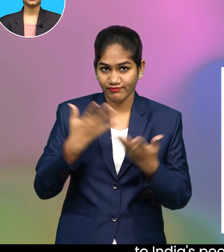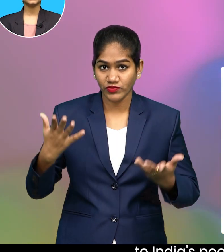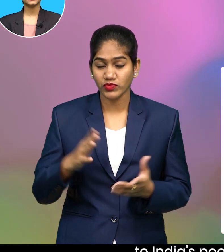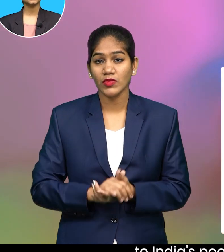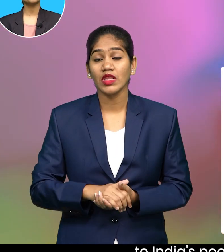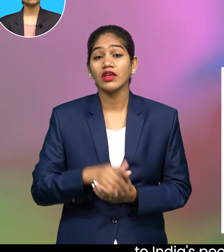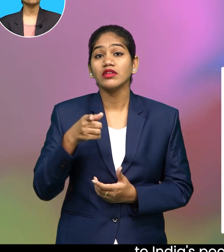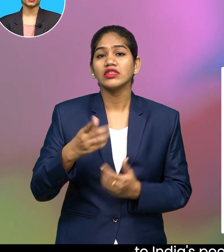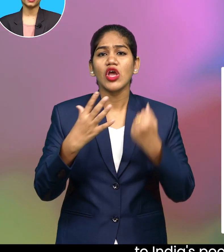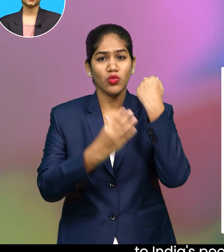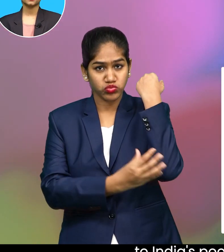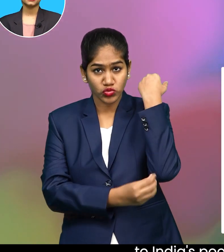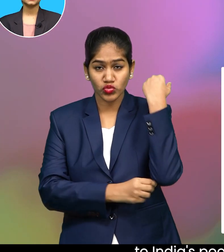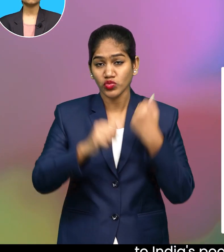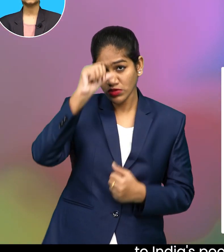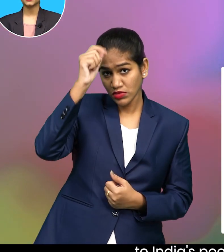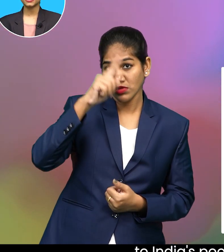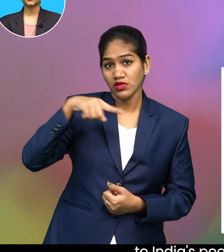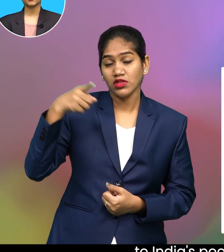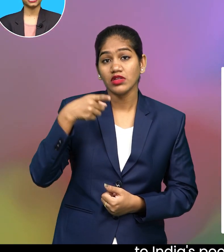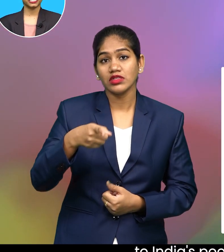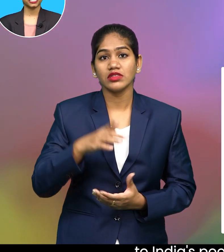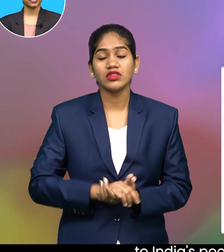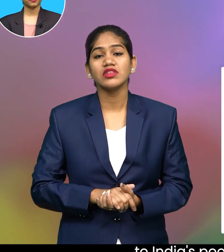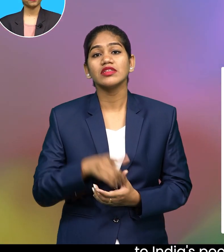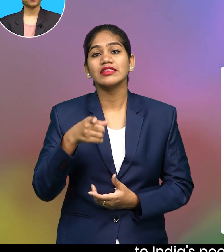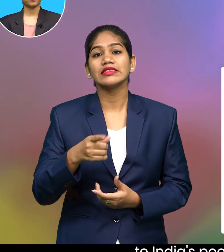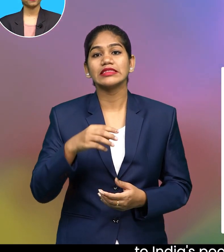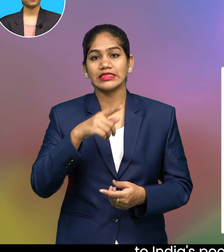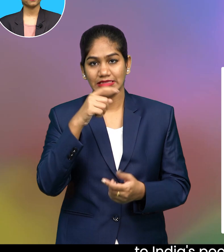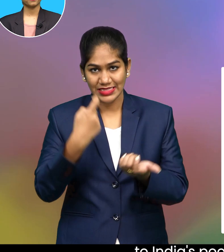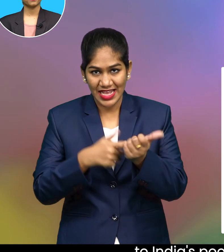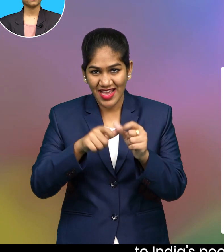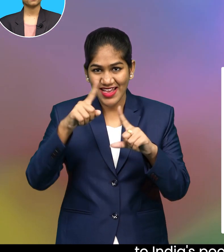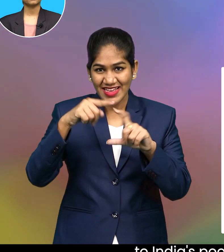to India's poor at subsidized rates.